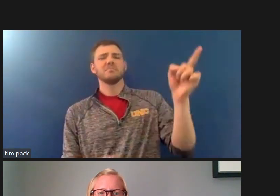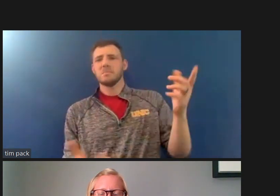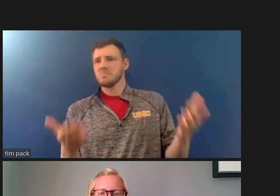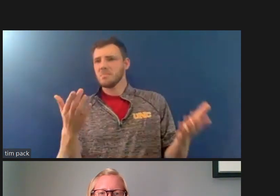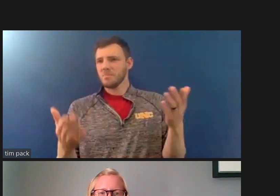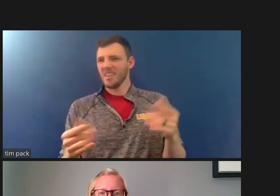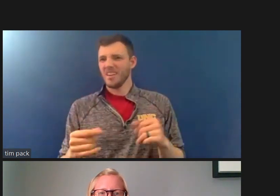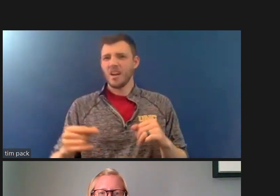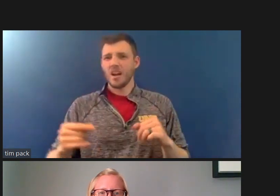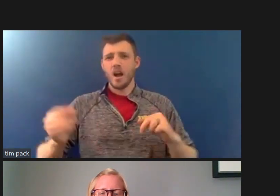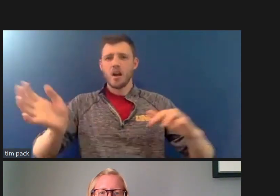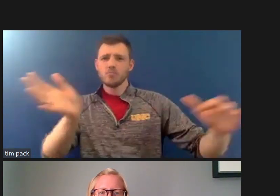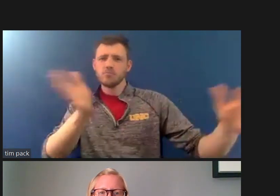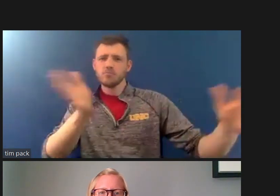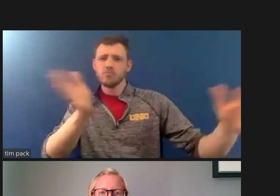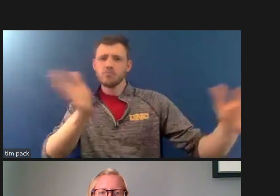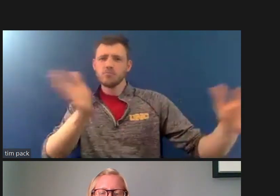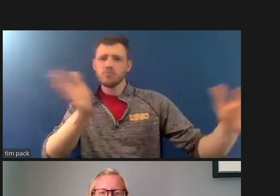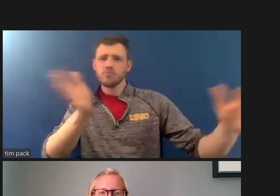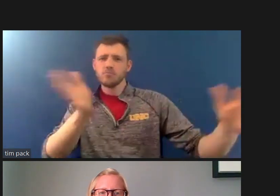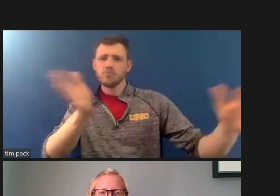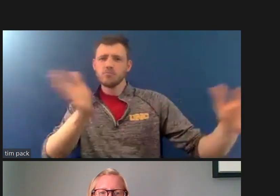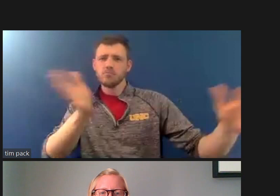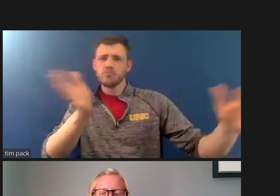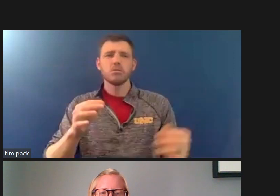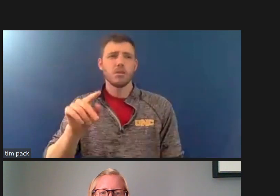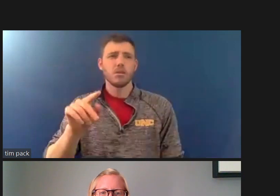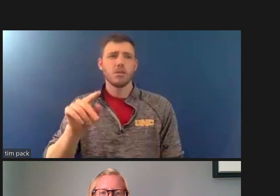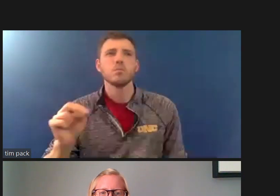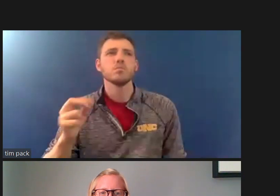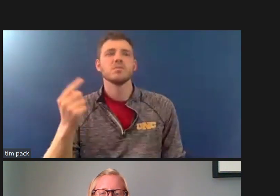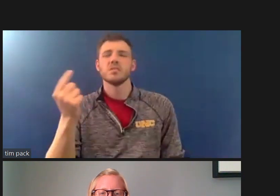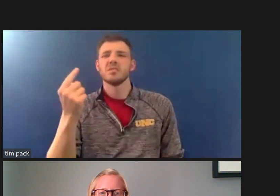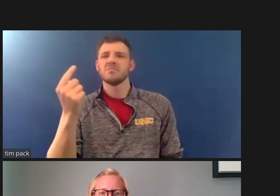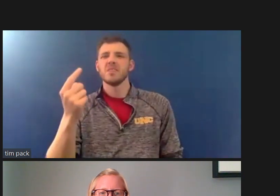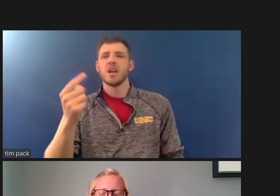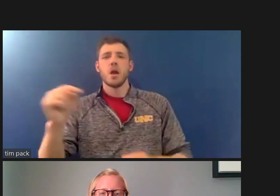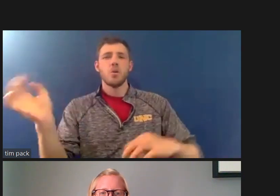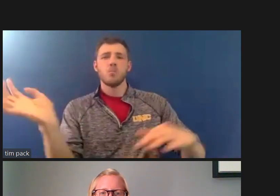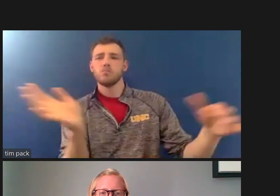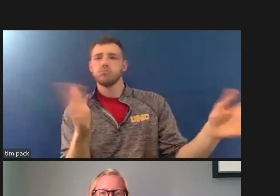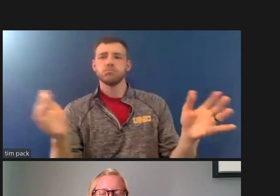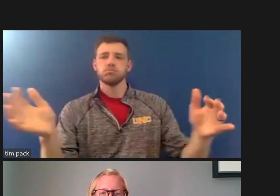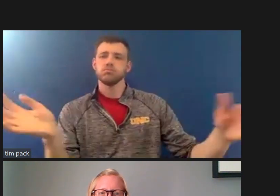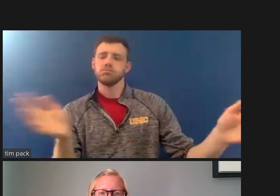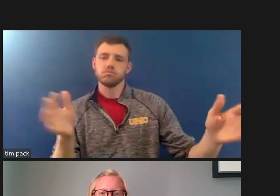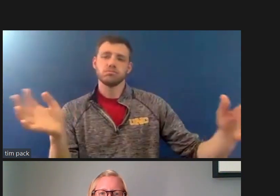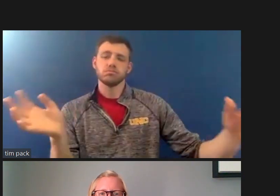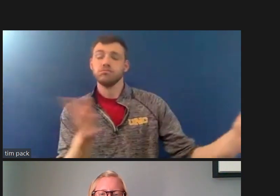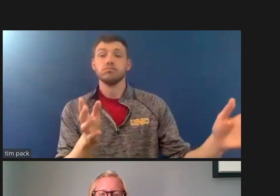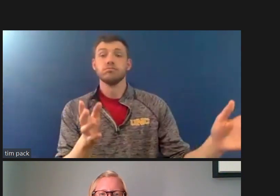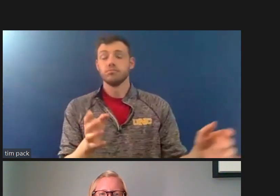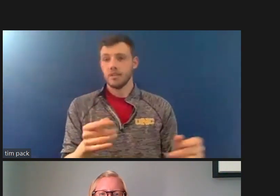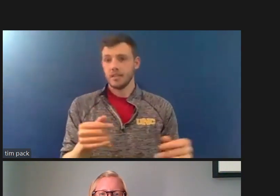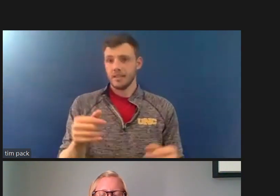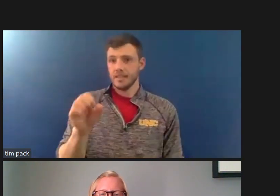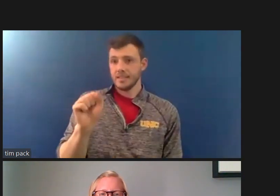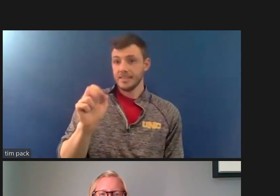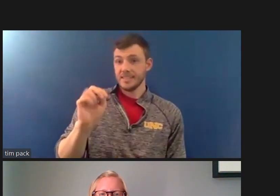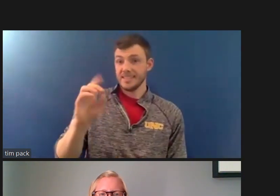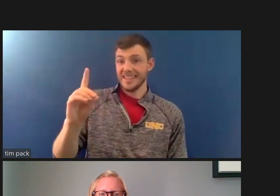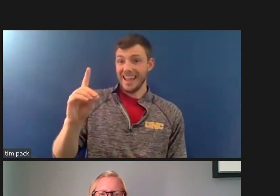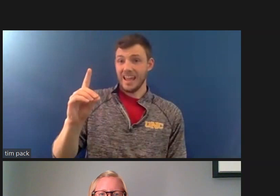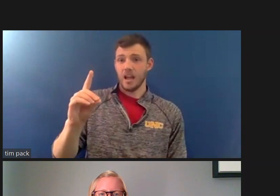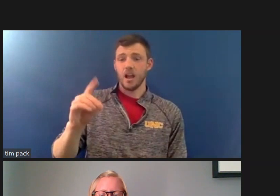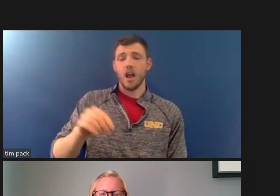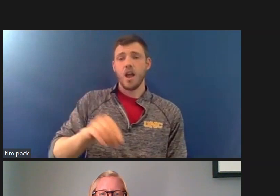perhaps, or the storm that had accompanied its own arrival, had banked sand inside the lagoon so that there was a long, deep pool